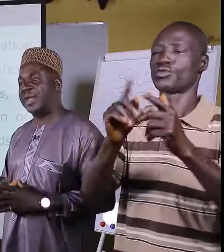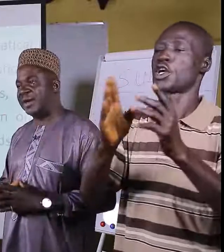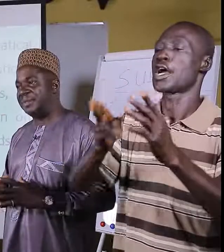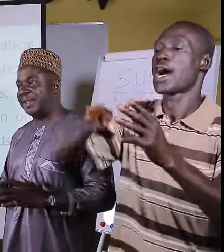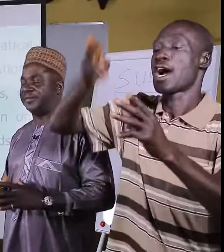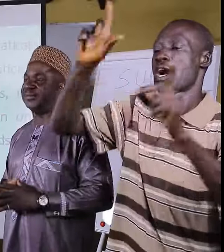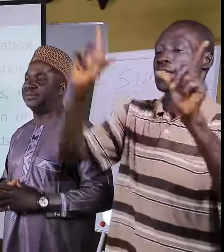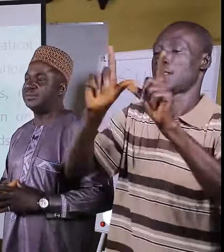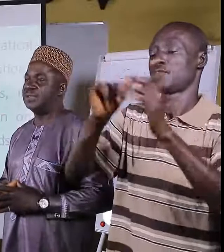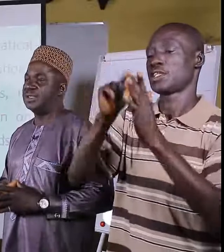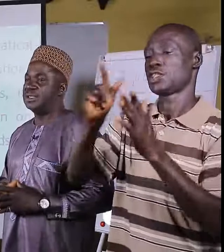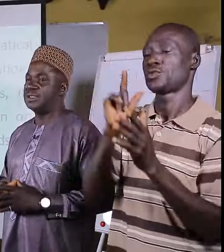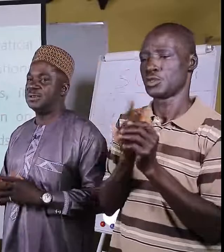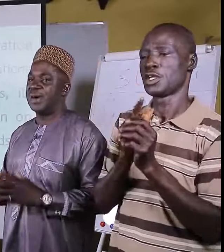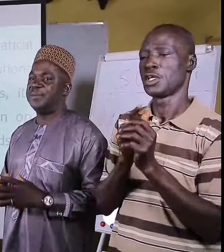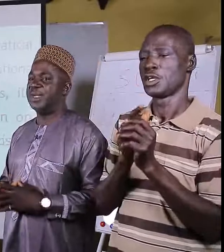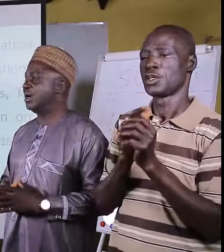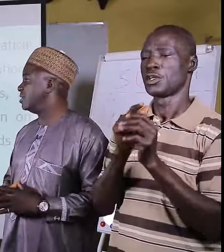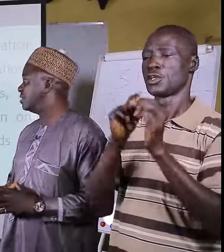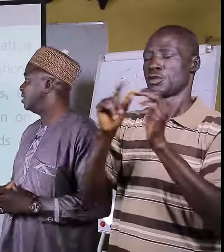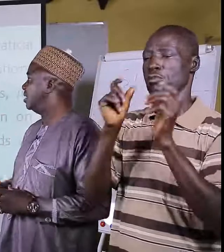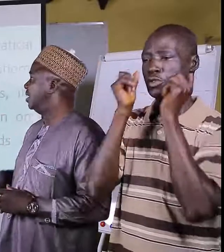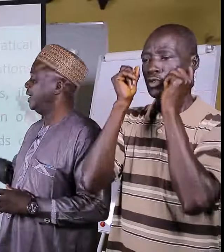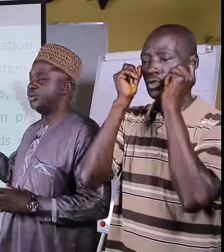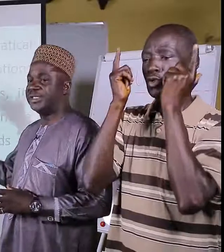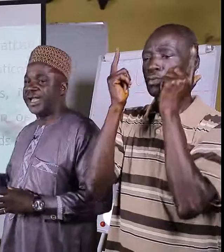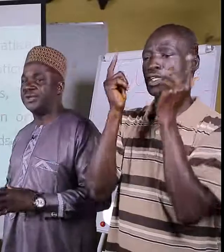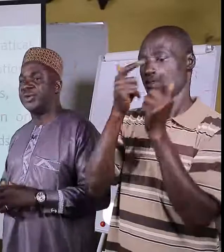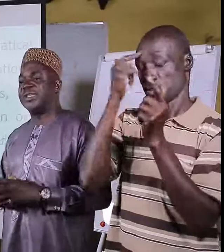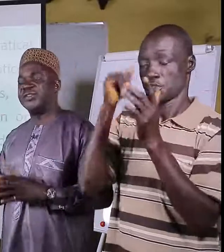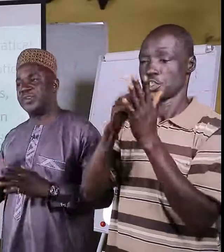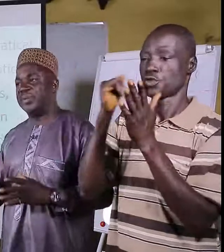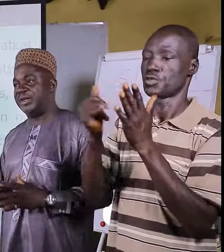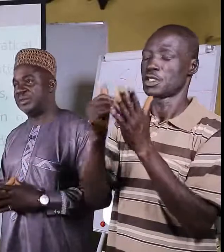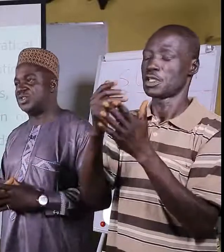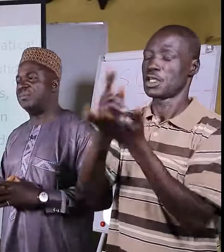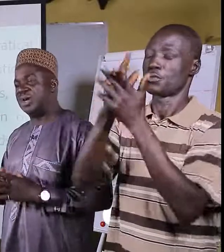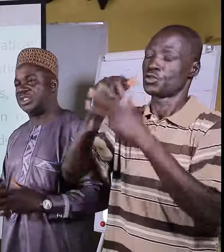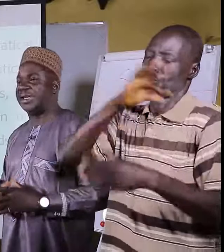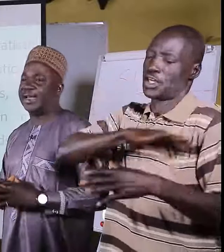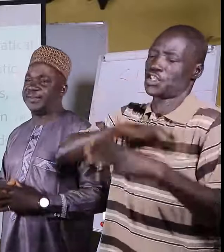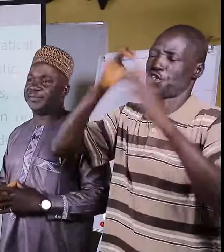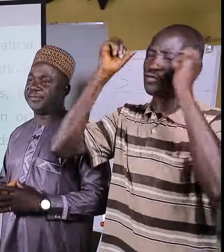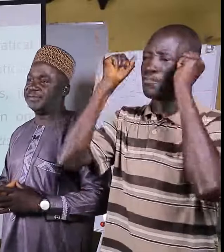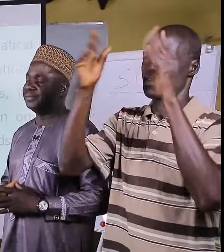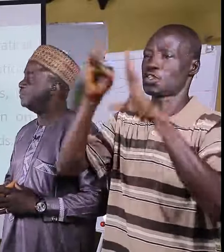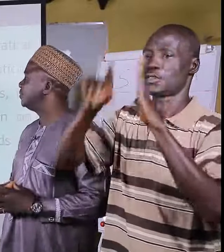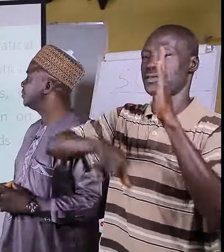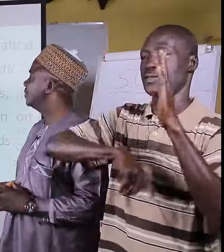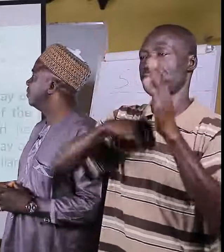you will never believe. Why? Because it will take you to achieve so much in life.